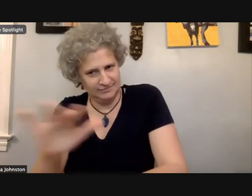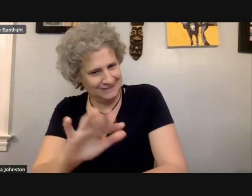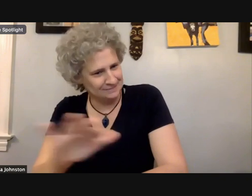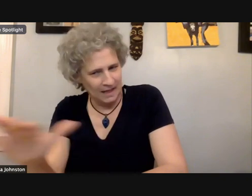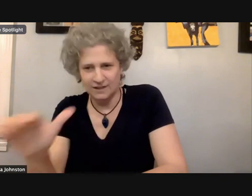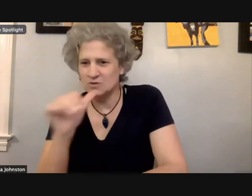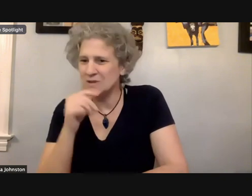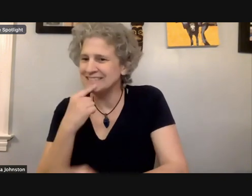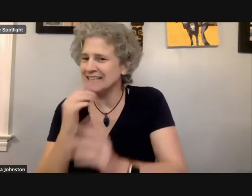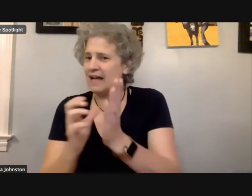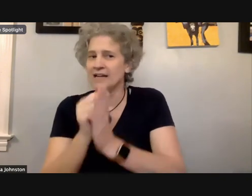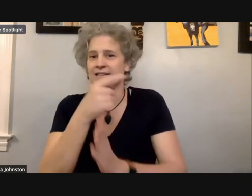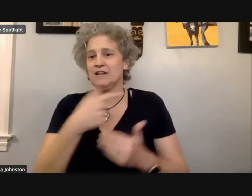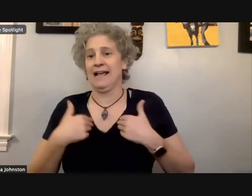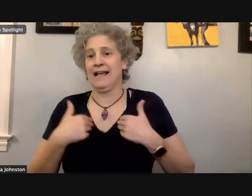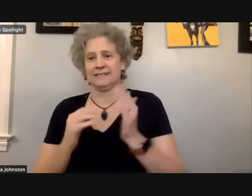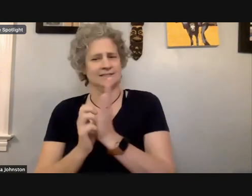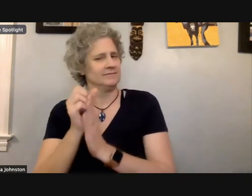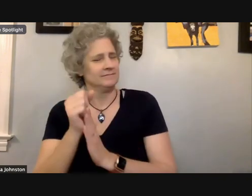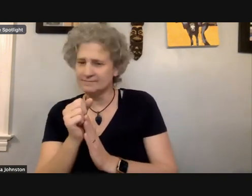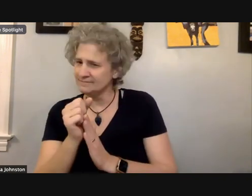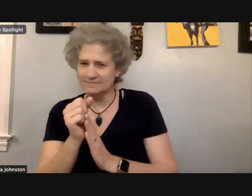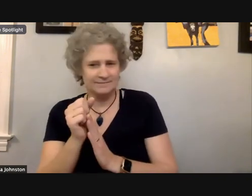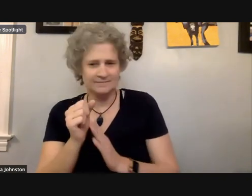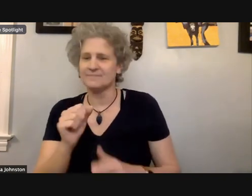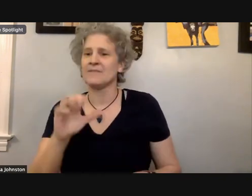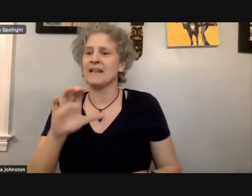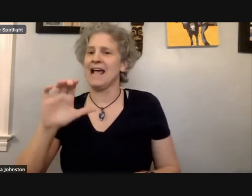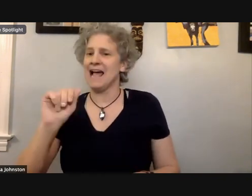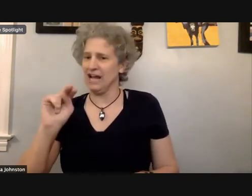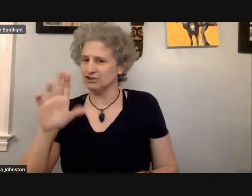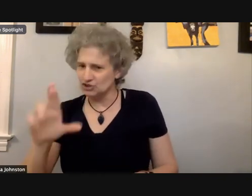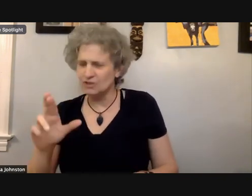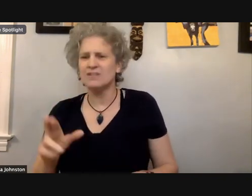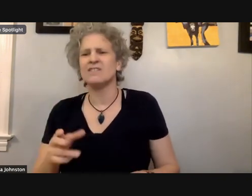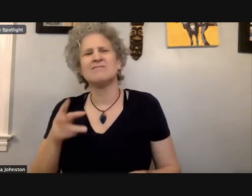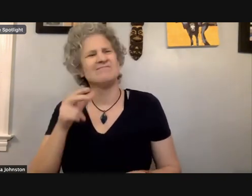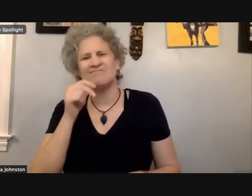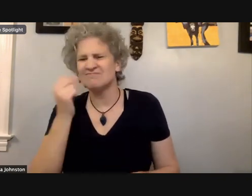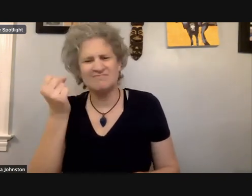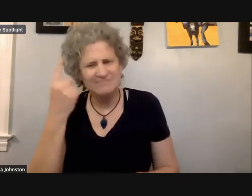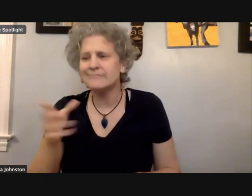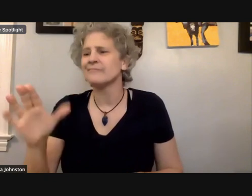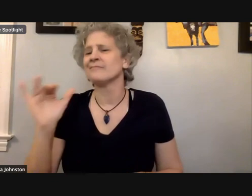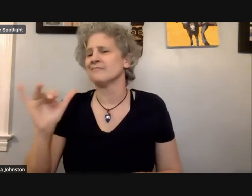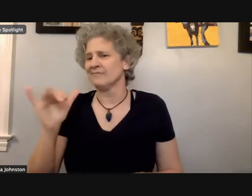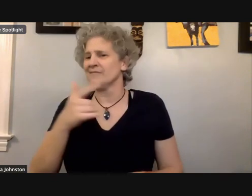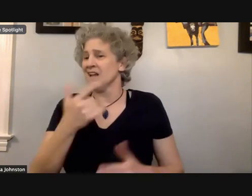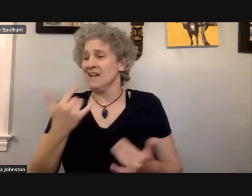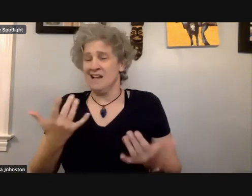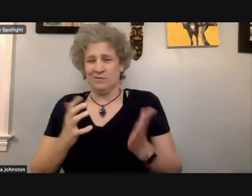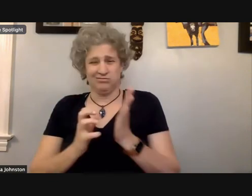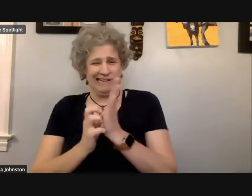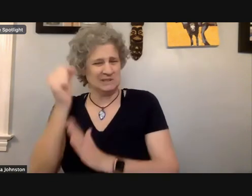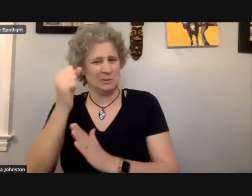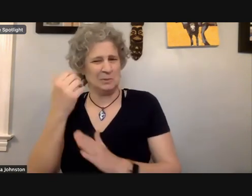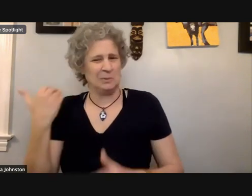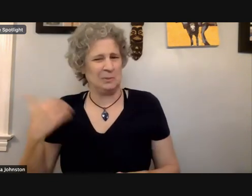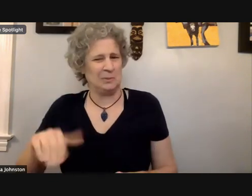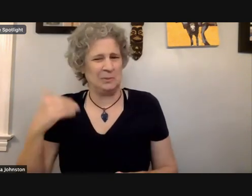finger spell cancer. You don't sign this. You will see this, but you finger spell cancer. Now, if somebody